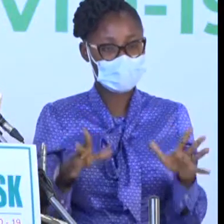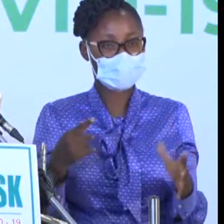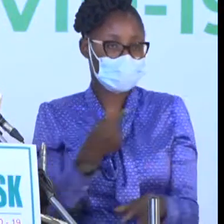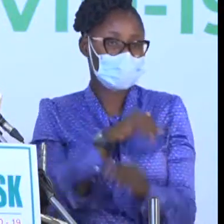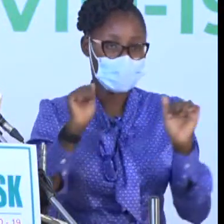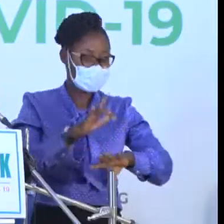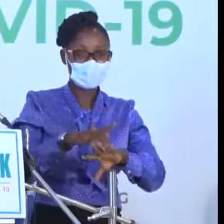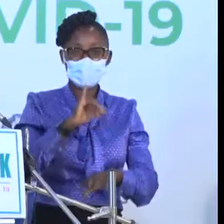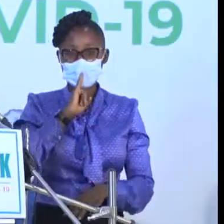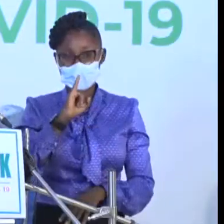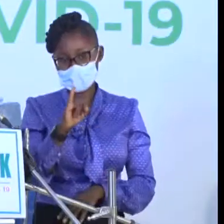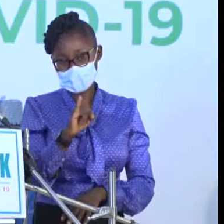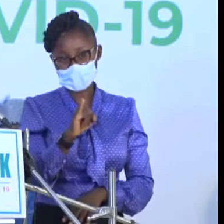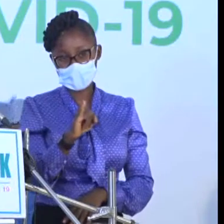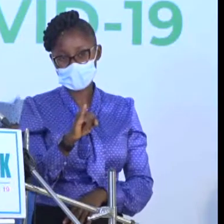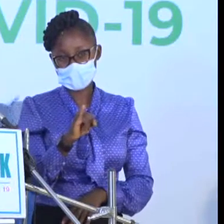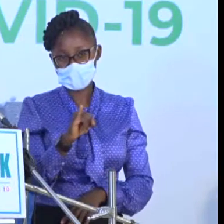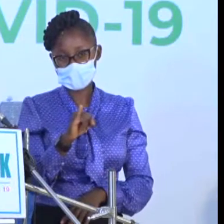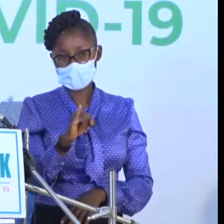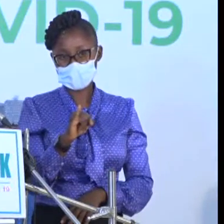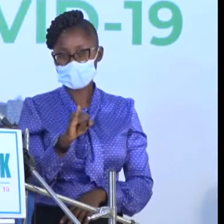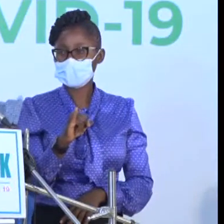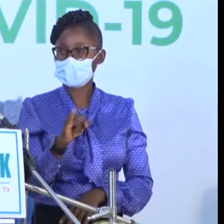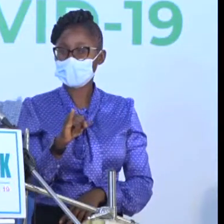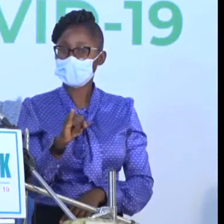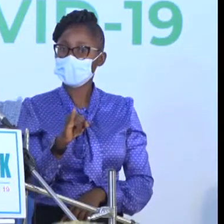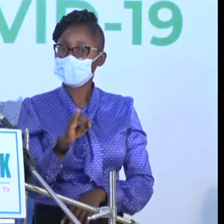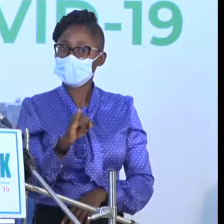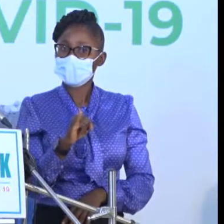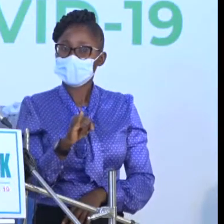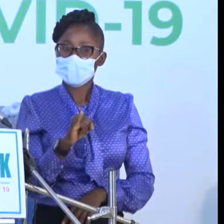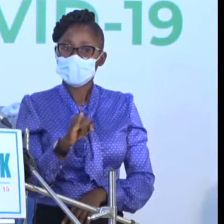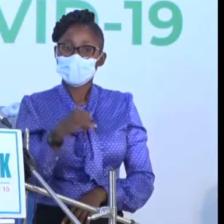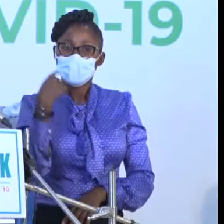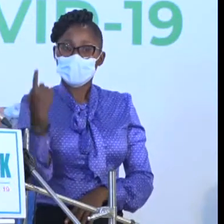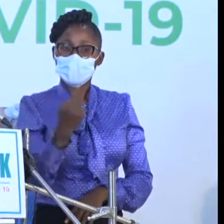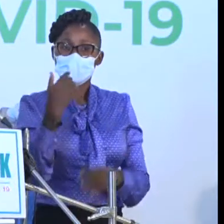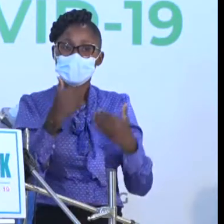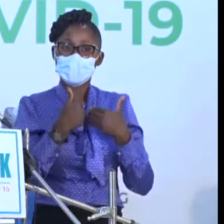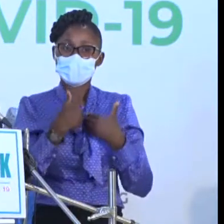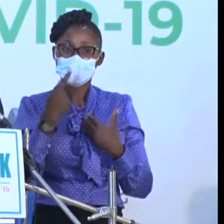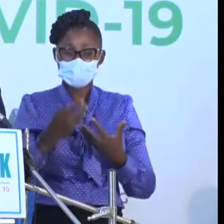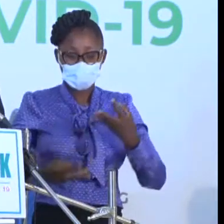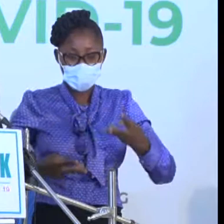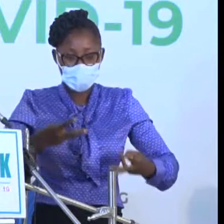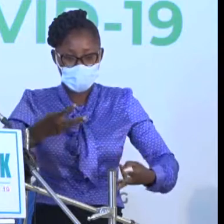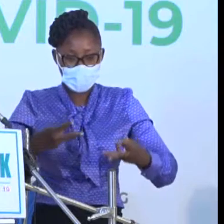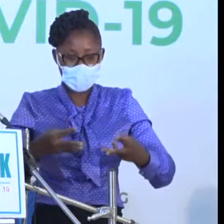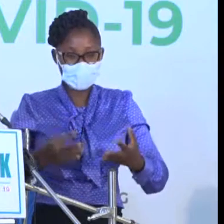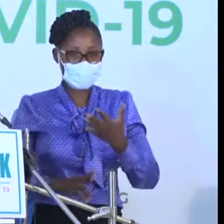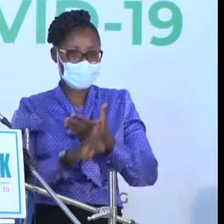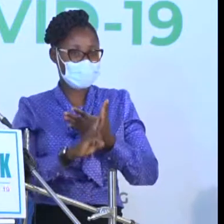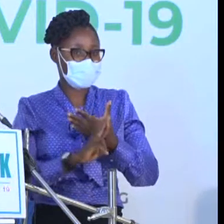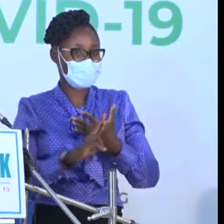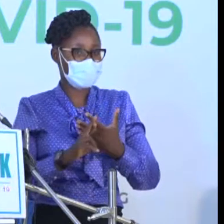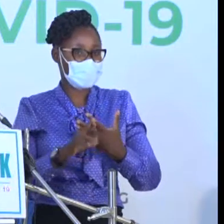Thank you very much. The Director General of Nigeria's Center for Disease Control assured that the agency was investigating the